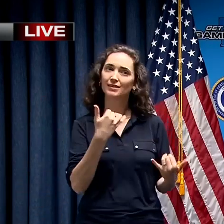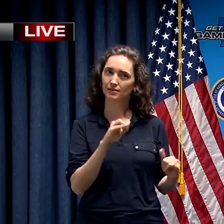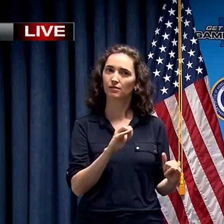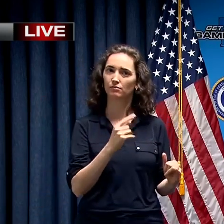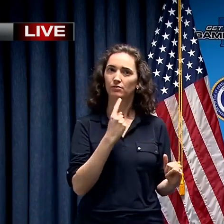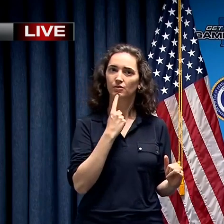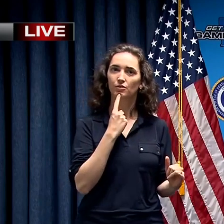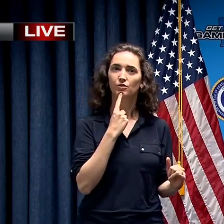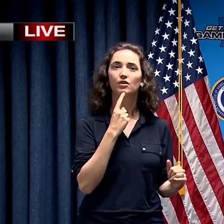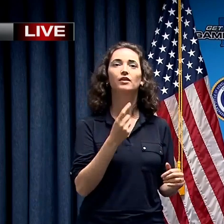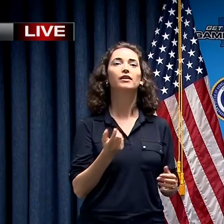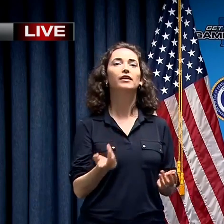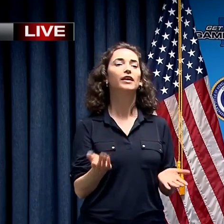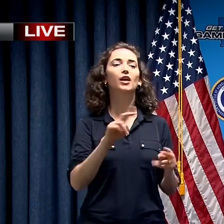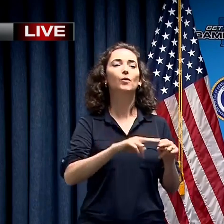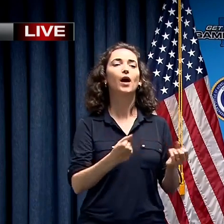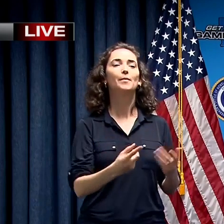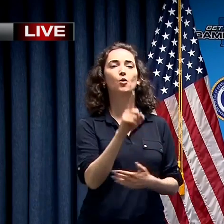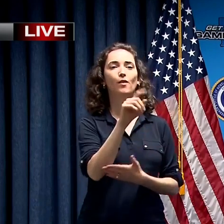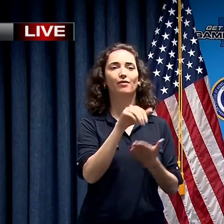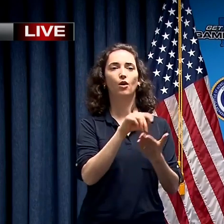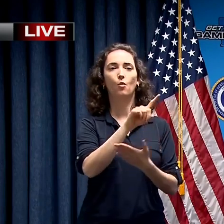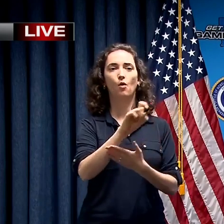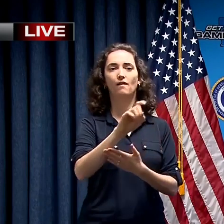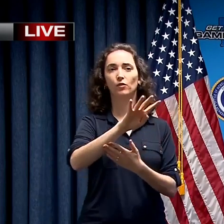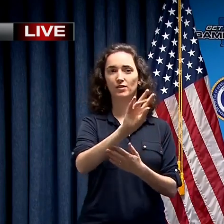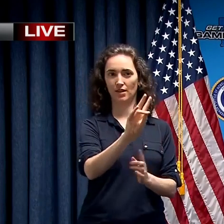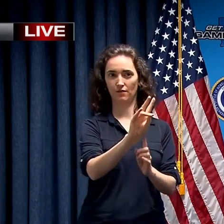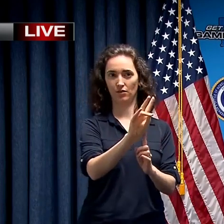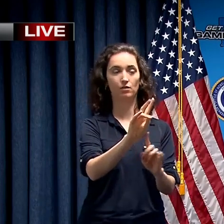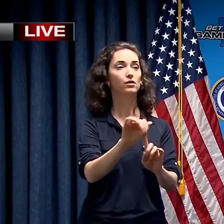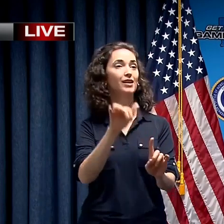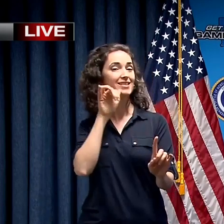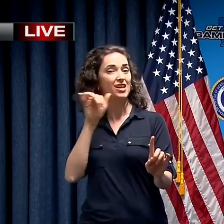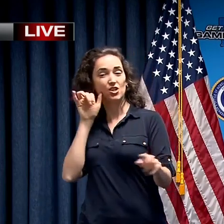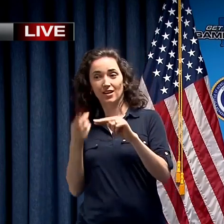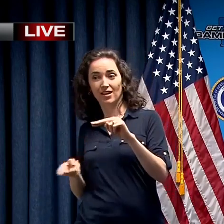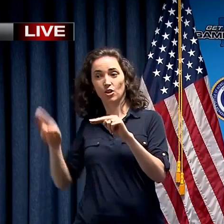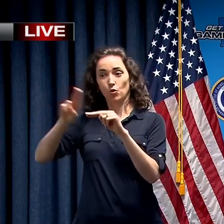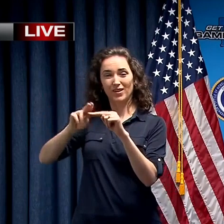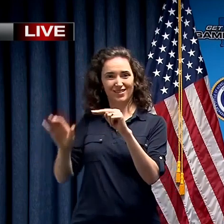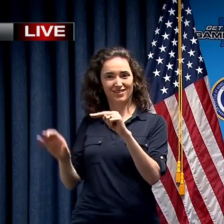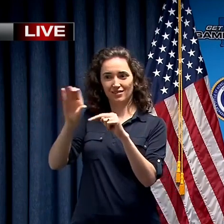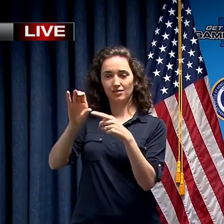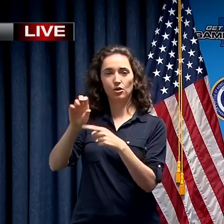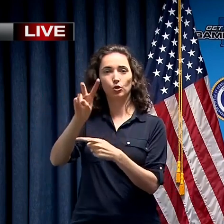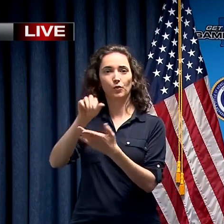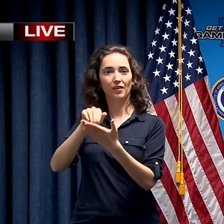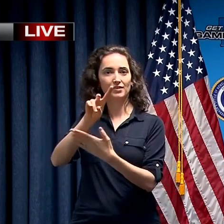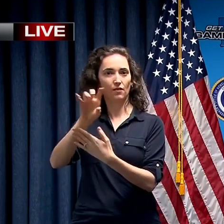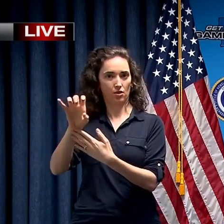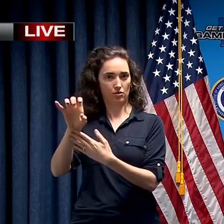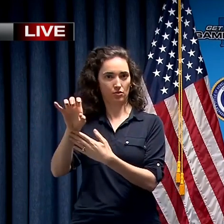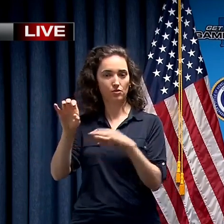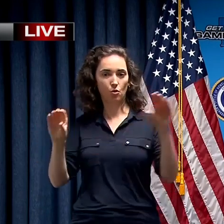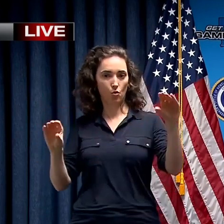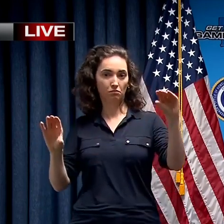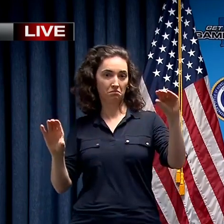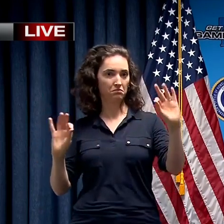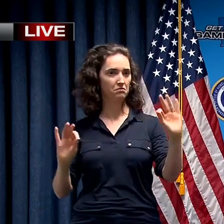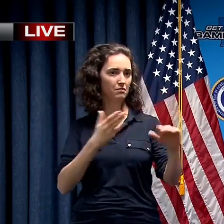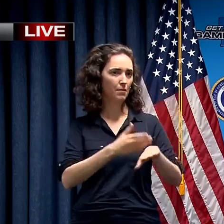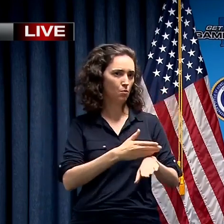is 1,147. As opposed to the one yesterday that actually exceeded 2,700. However,